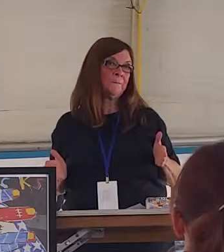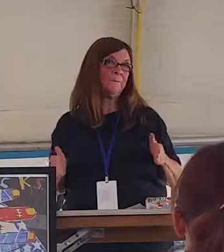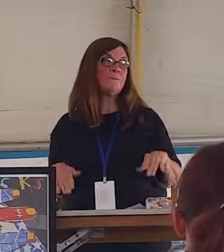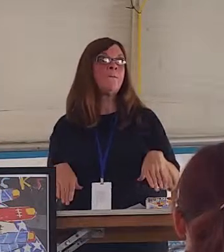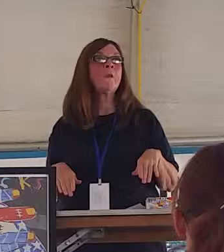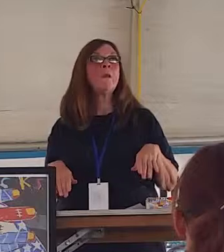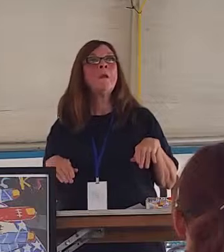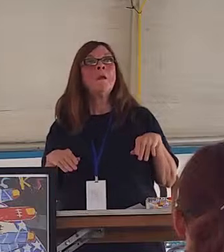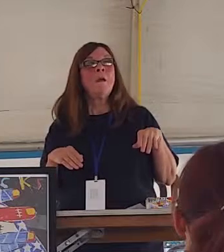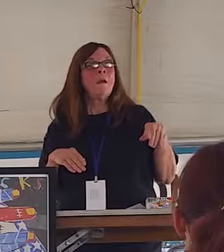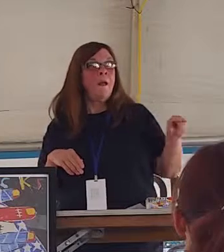artist.